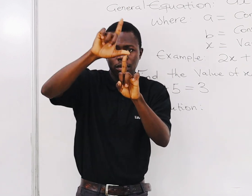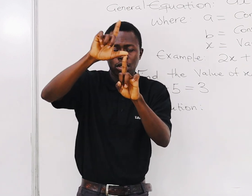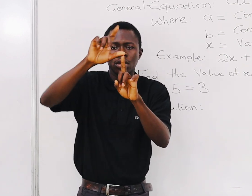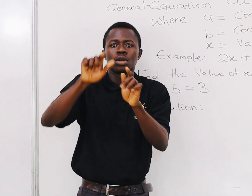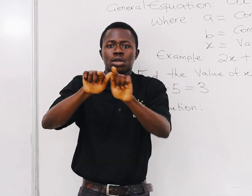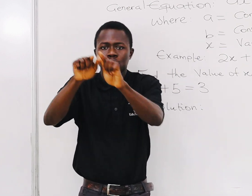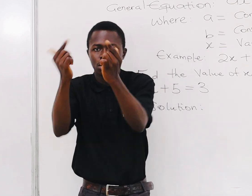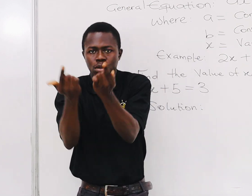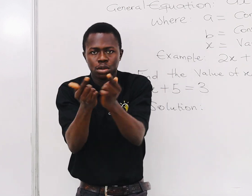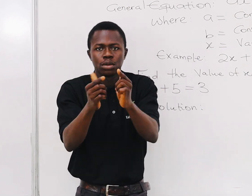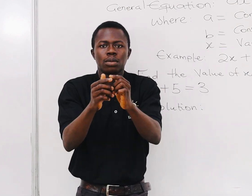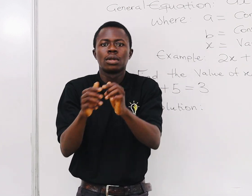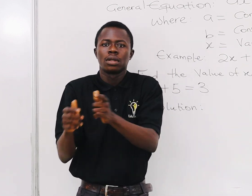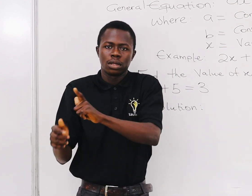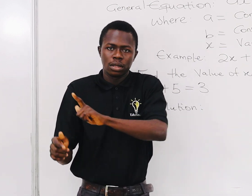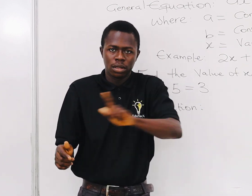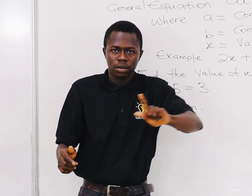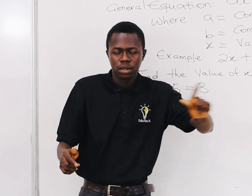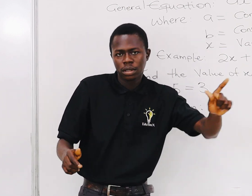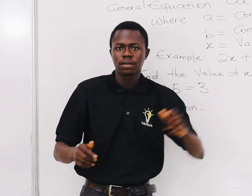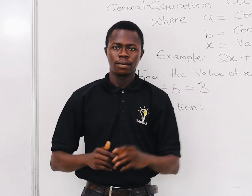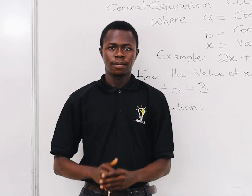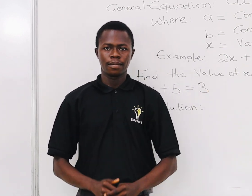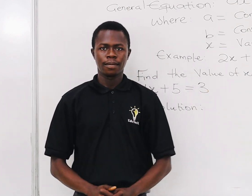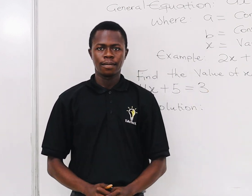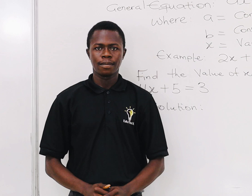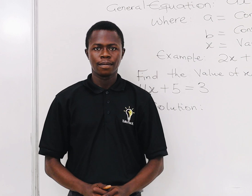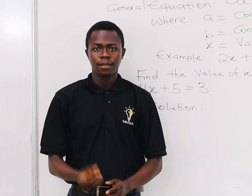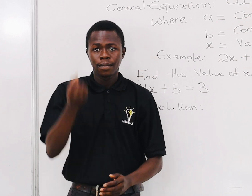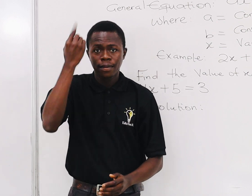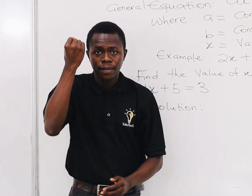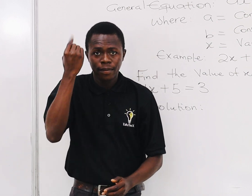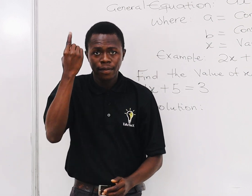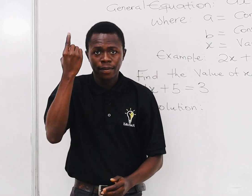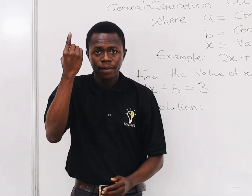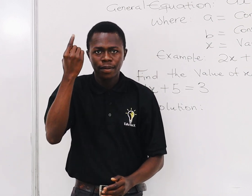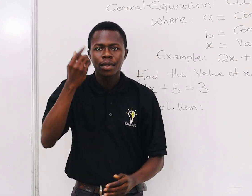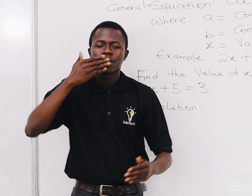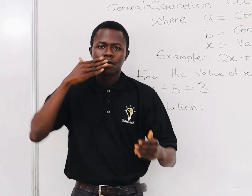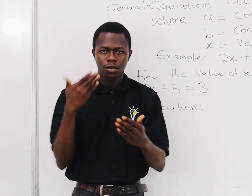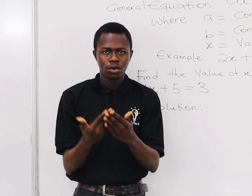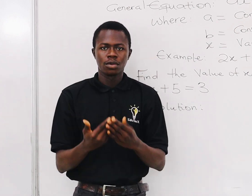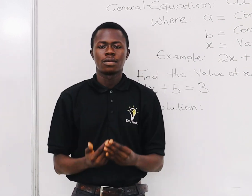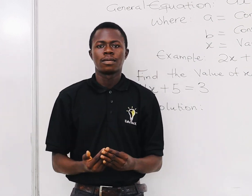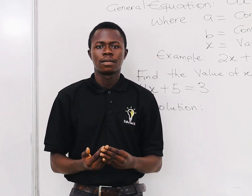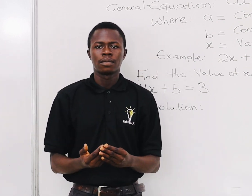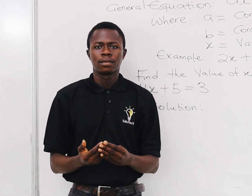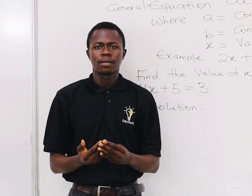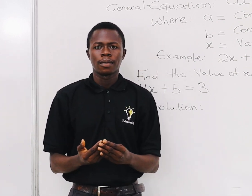one side, preferably the left-hand side. Then if there are also variables, we also move them